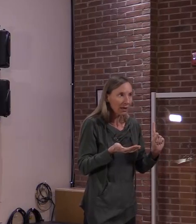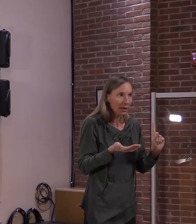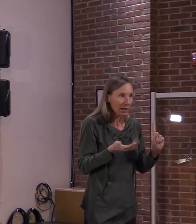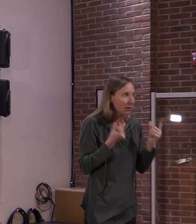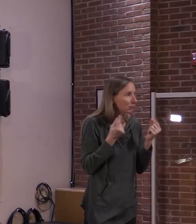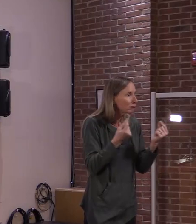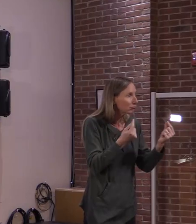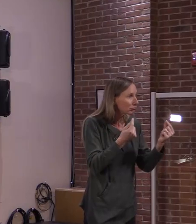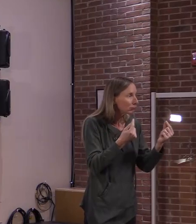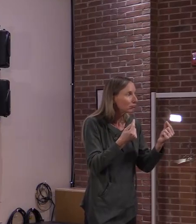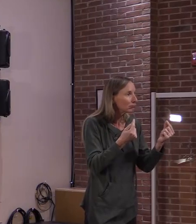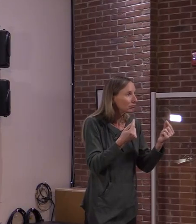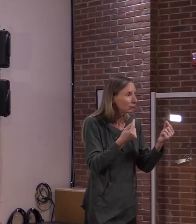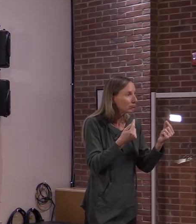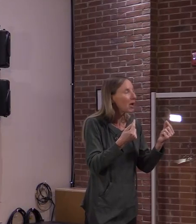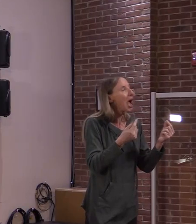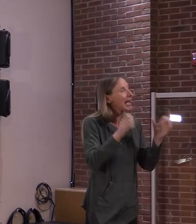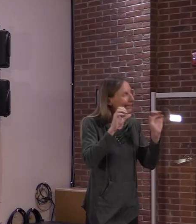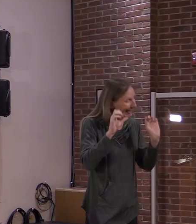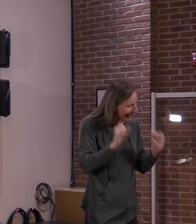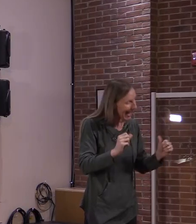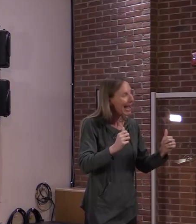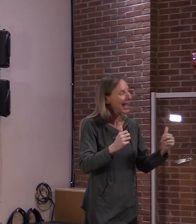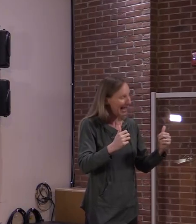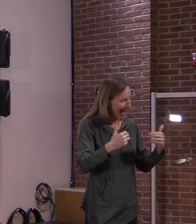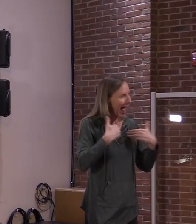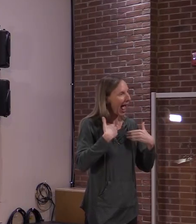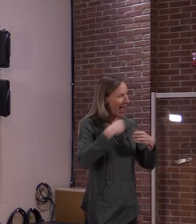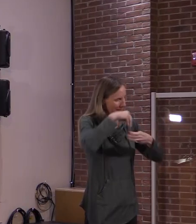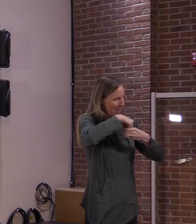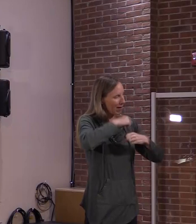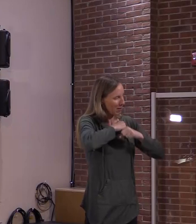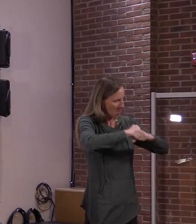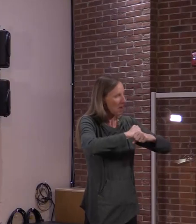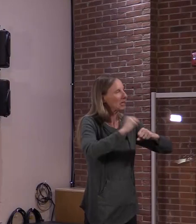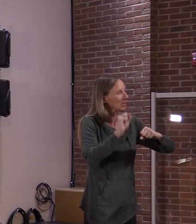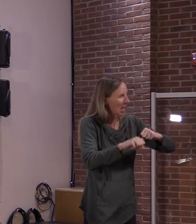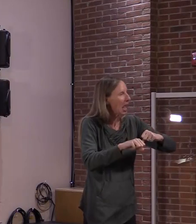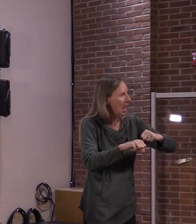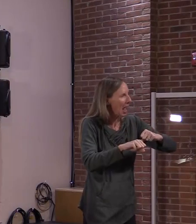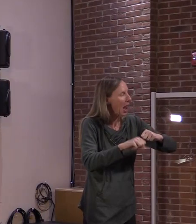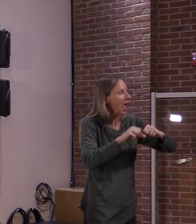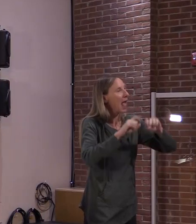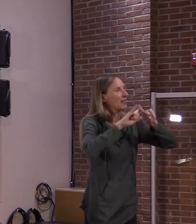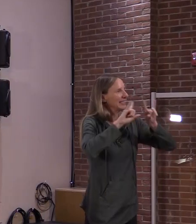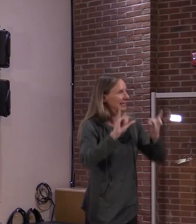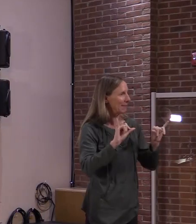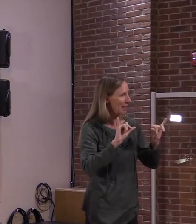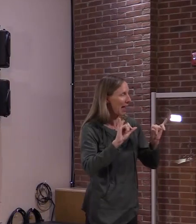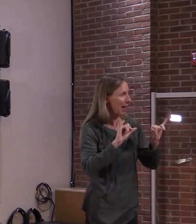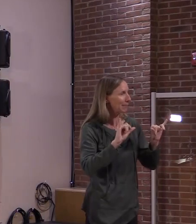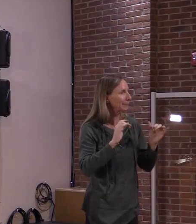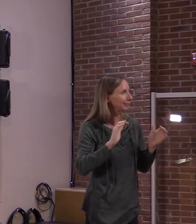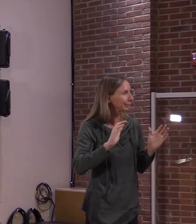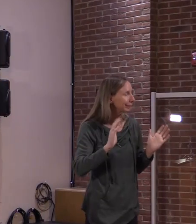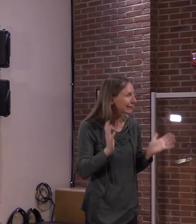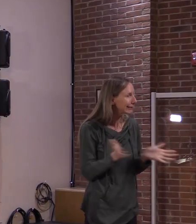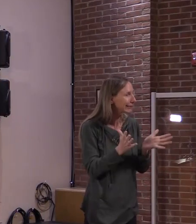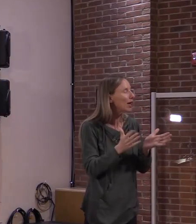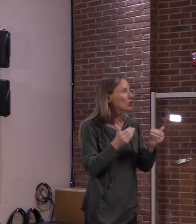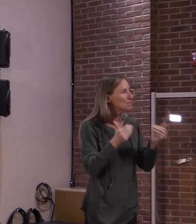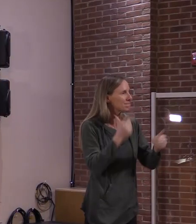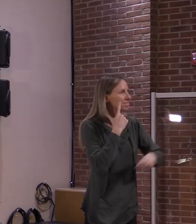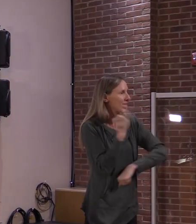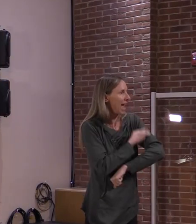rely to some degree on that immunity you got from having had COVID, but we do believe that the